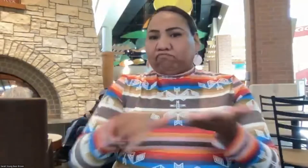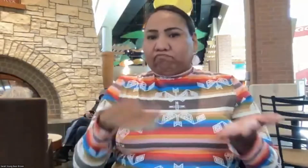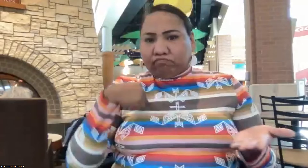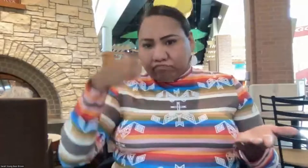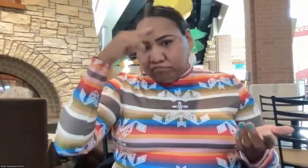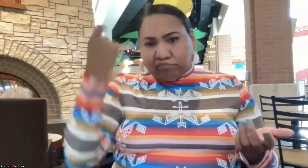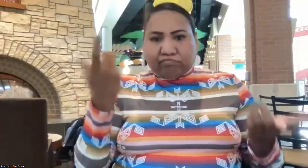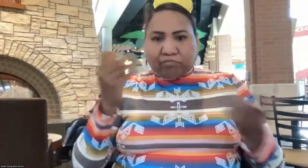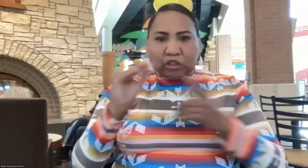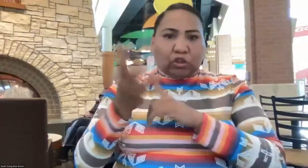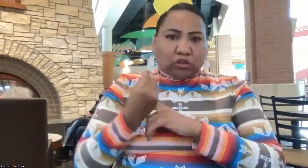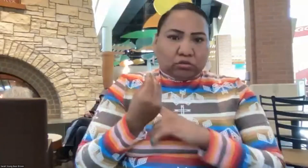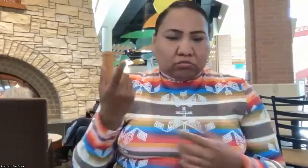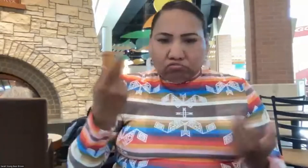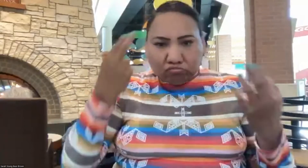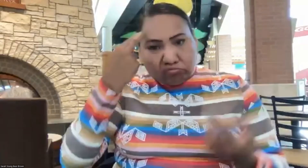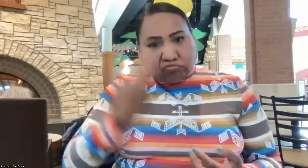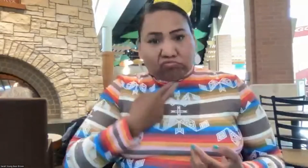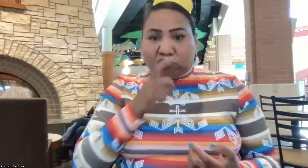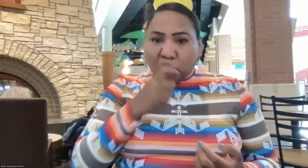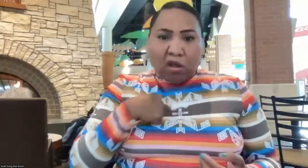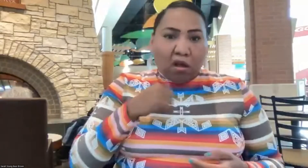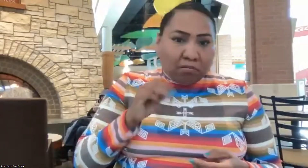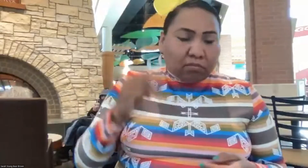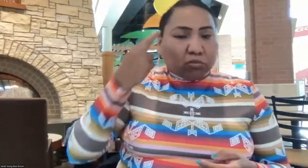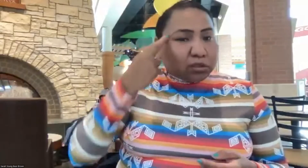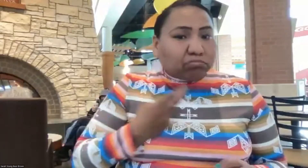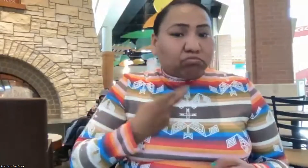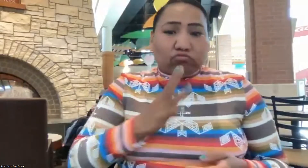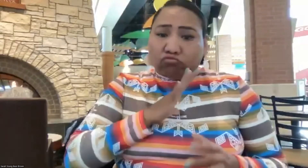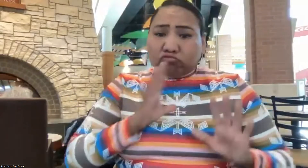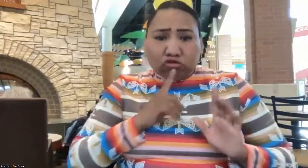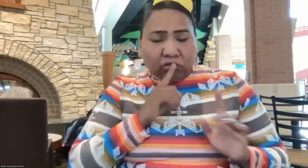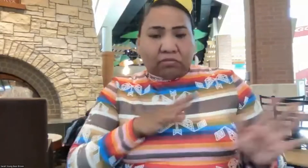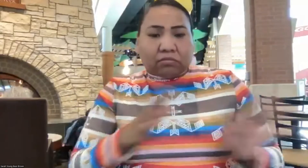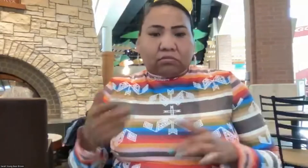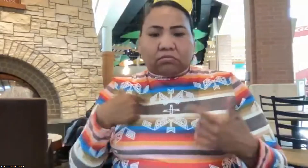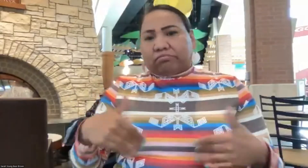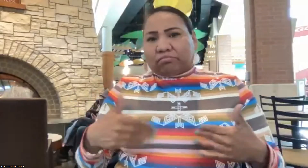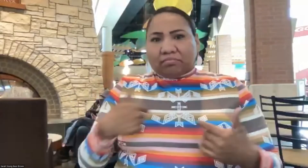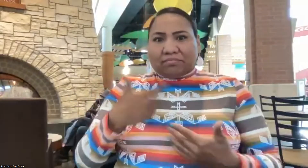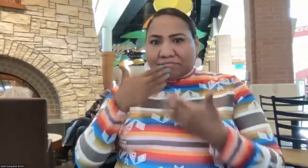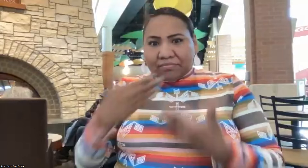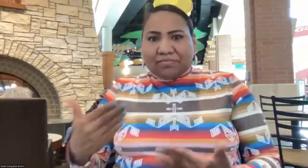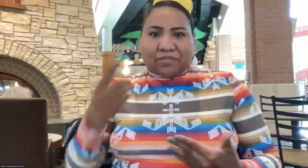I missed school for a week, and which was fine. I was able to get an excuse because this is part of our tradition and our